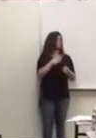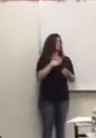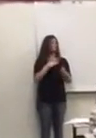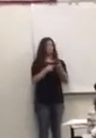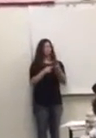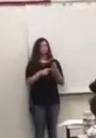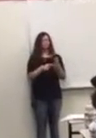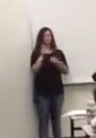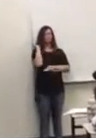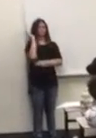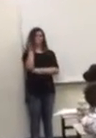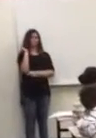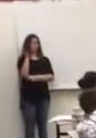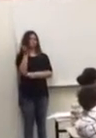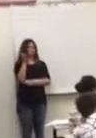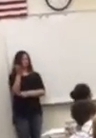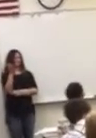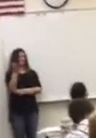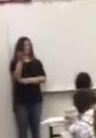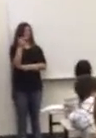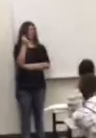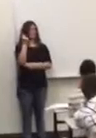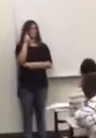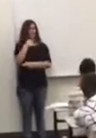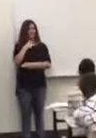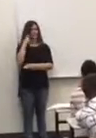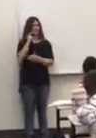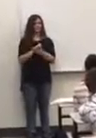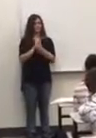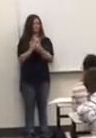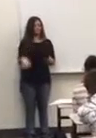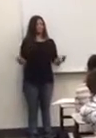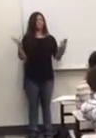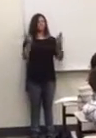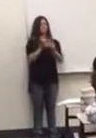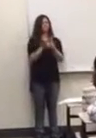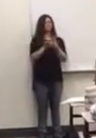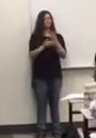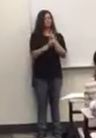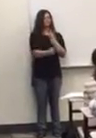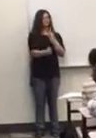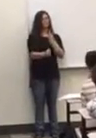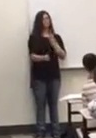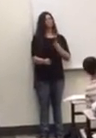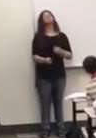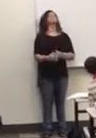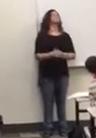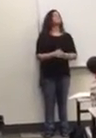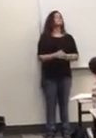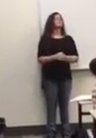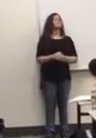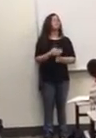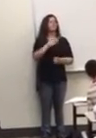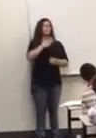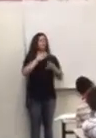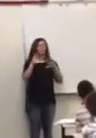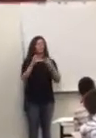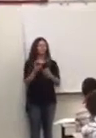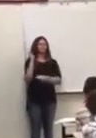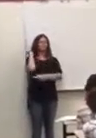as you can tell, I believe in it. I think it's a very important life skill. And so I had them give speeches on some kind of topic that we were